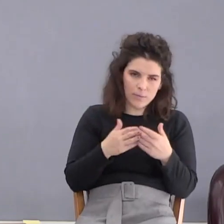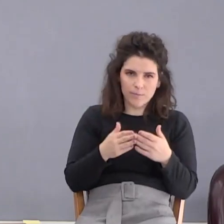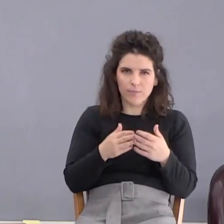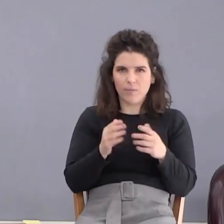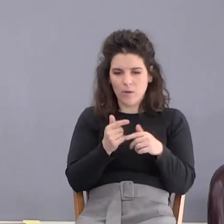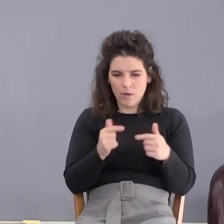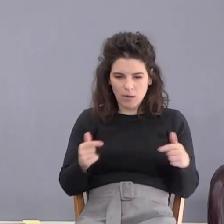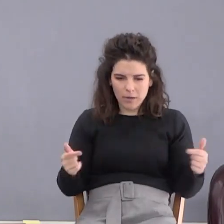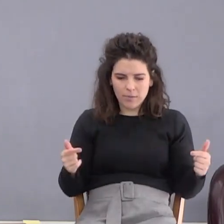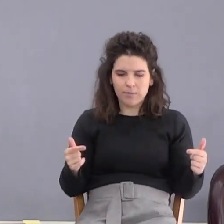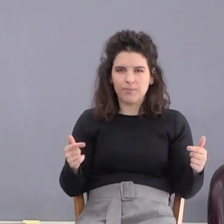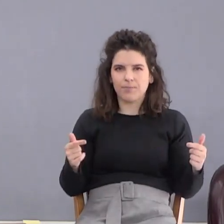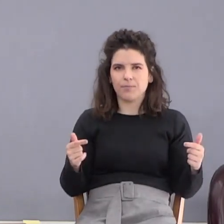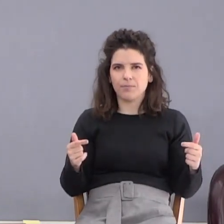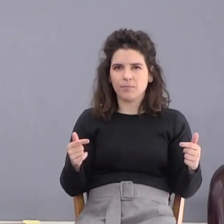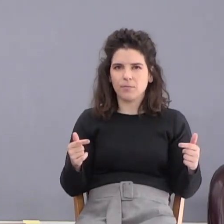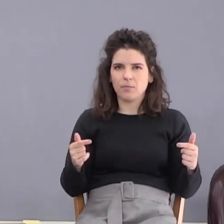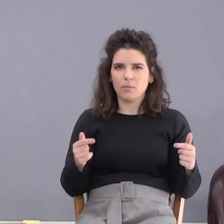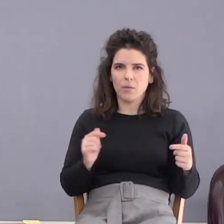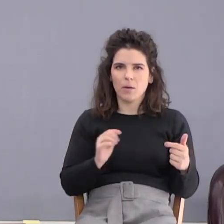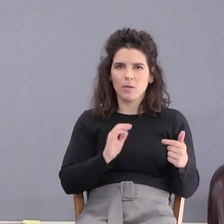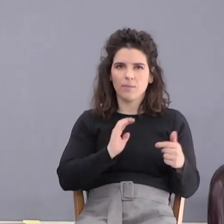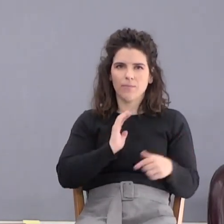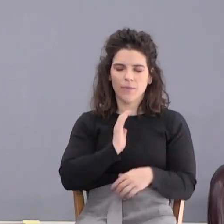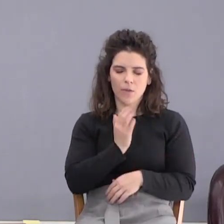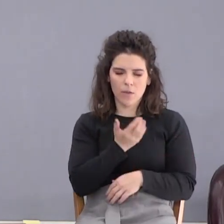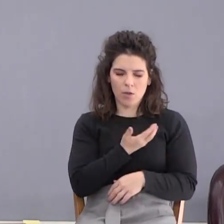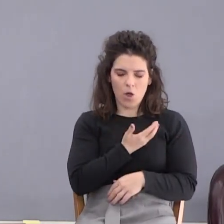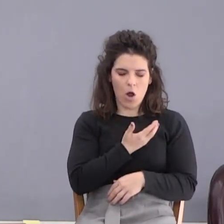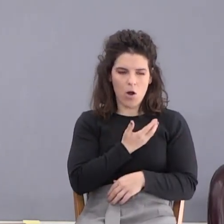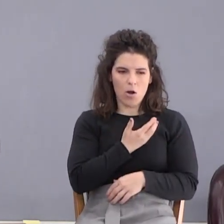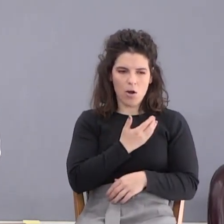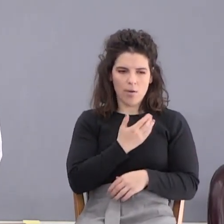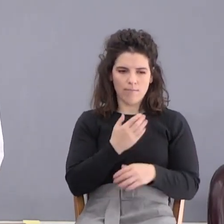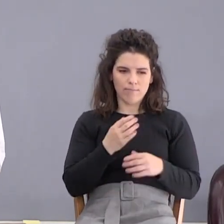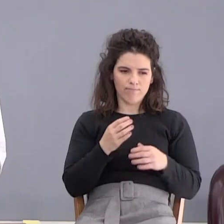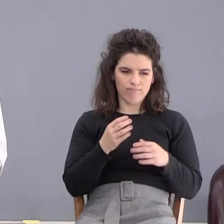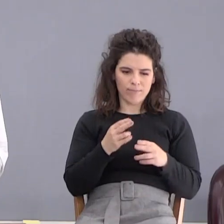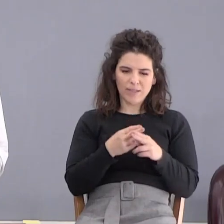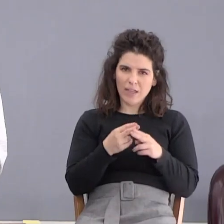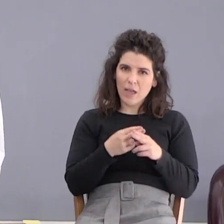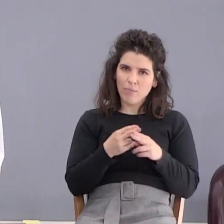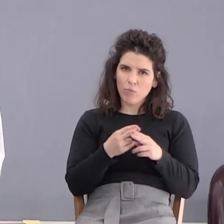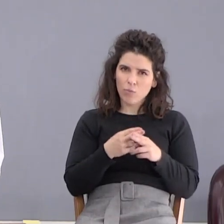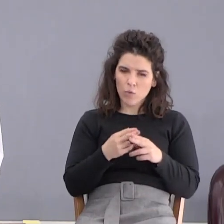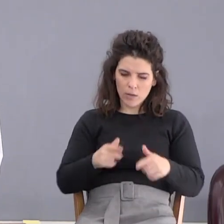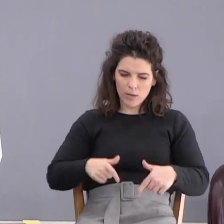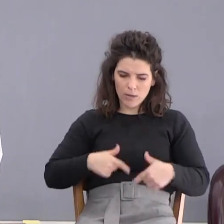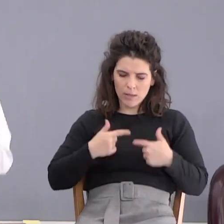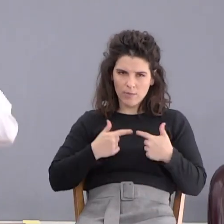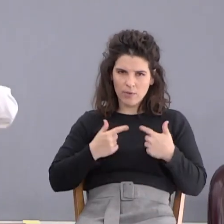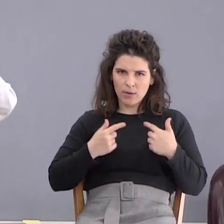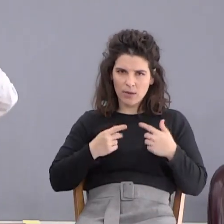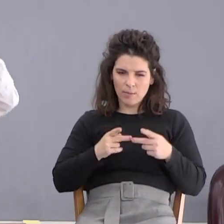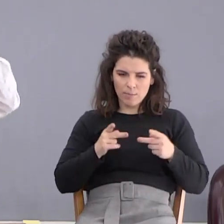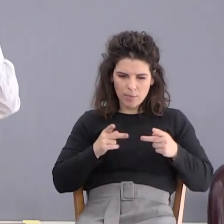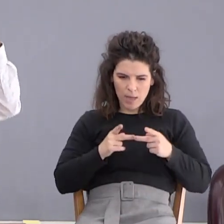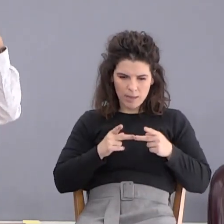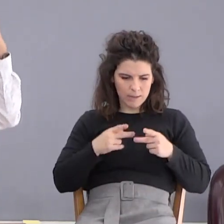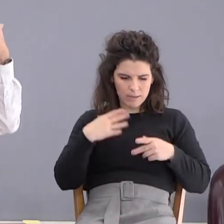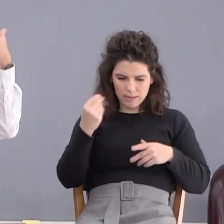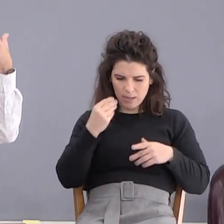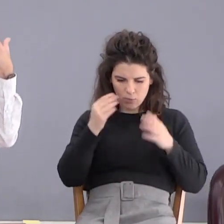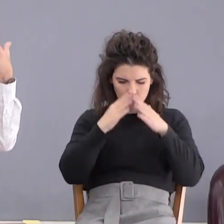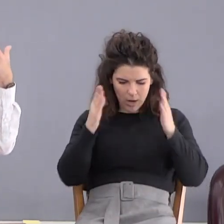So the language... our portable temporal dwelling, this